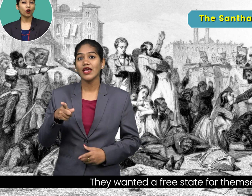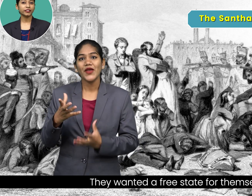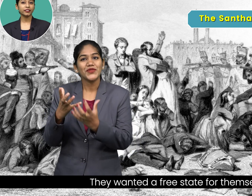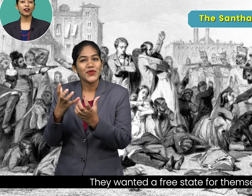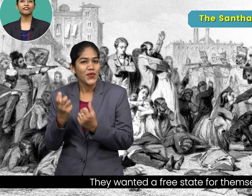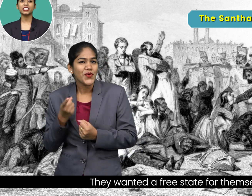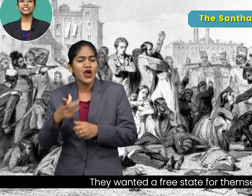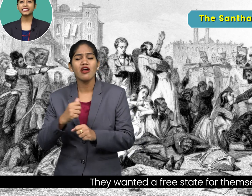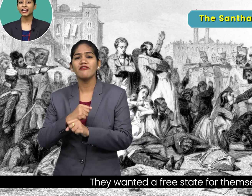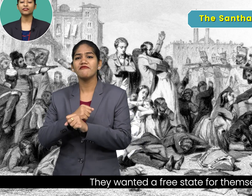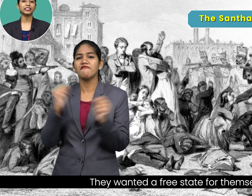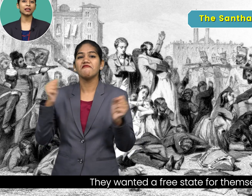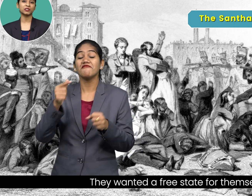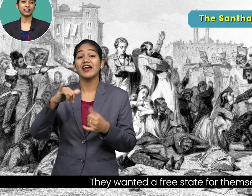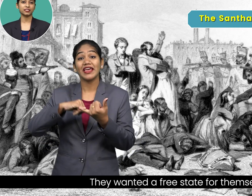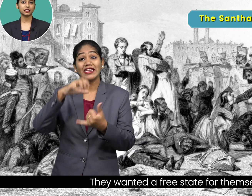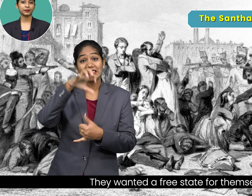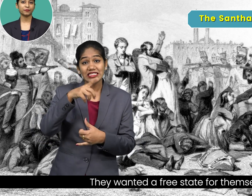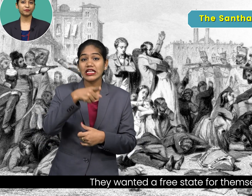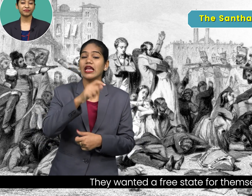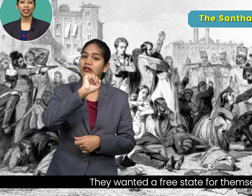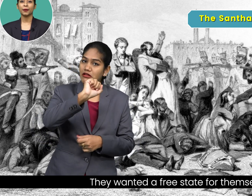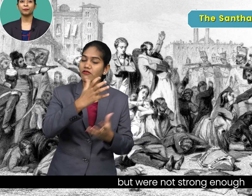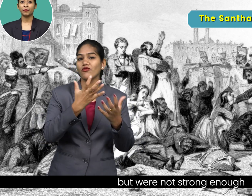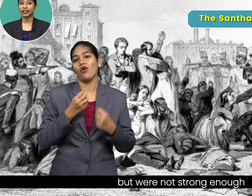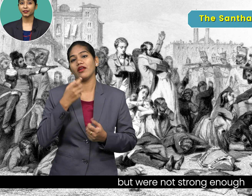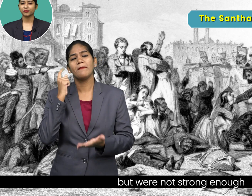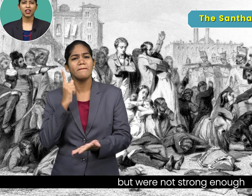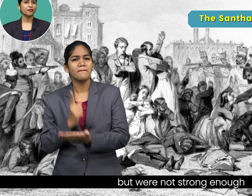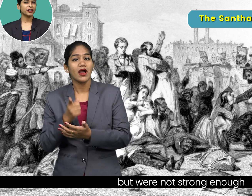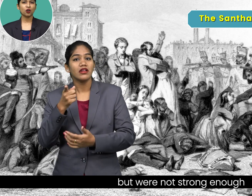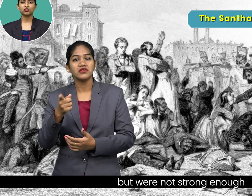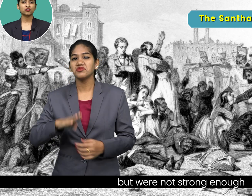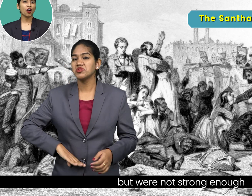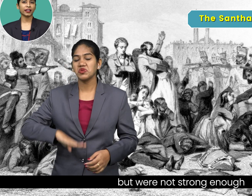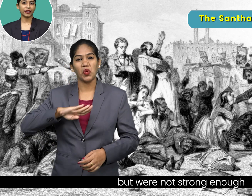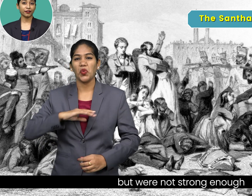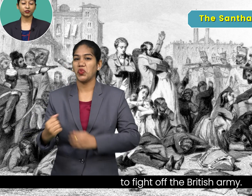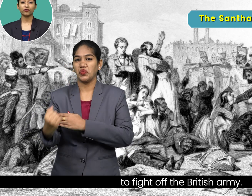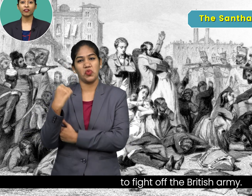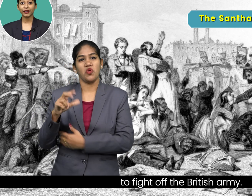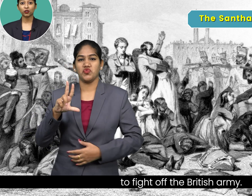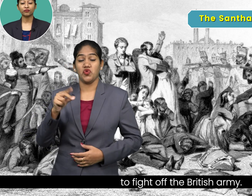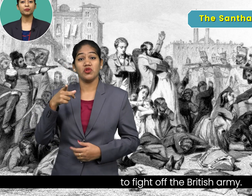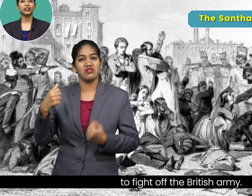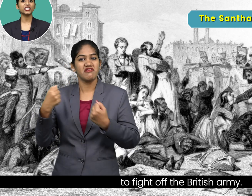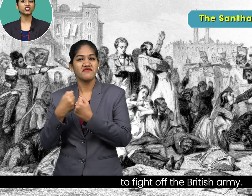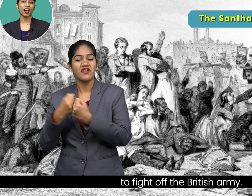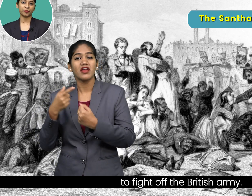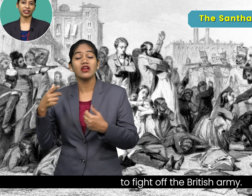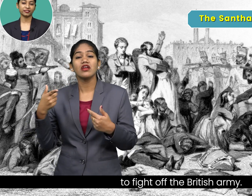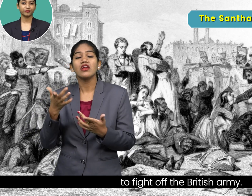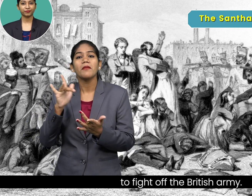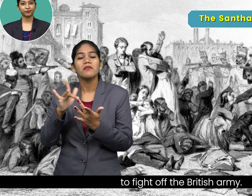They wanted a free state for themselves, but were not strong enough to fight off the